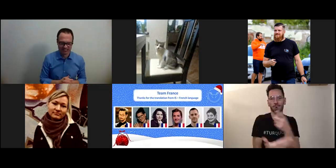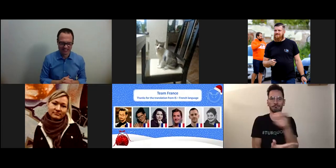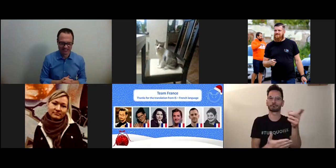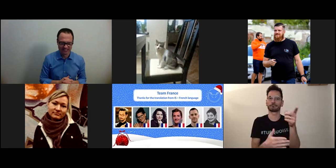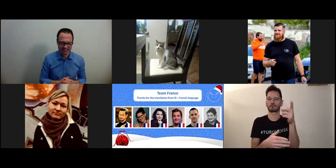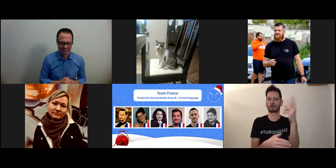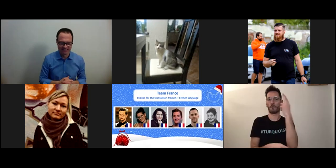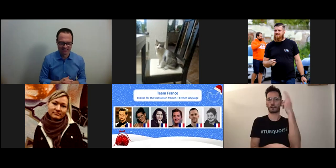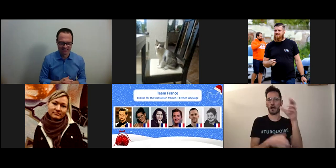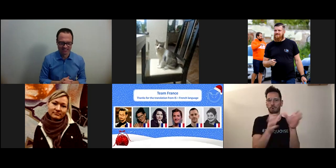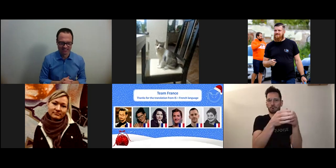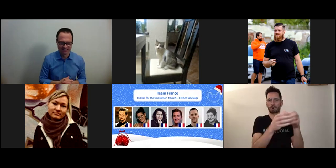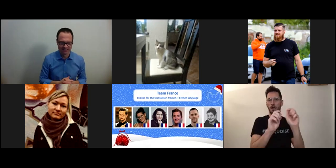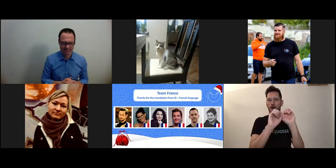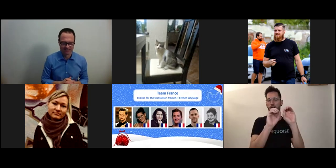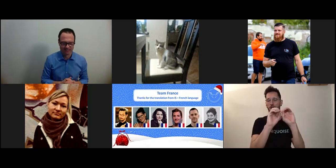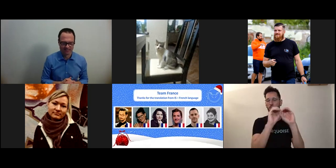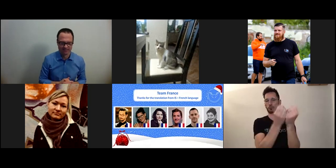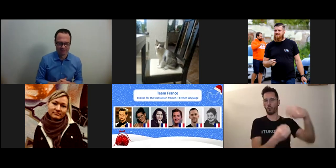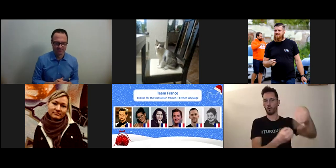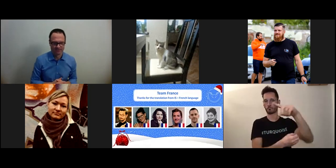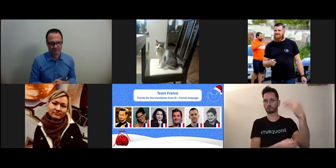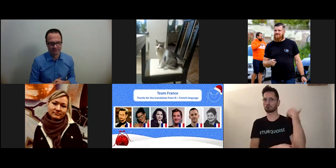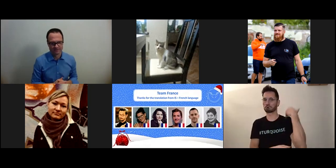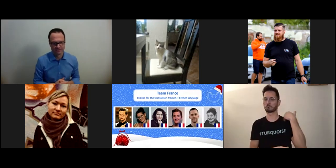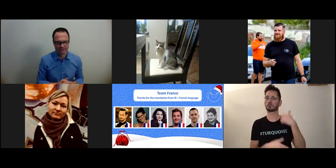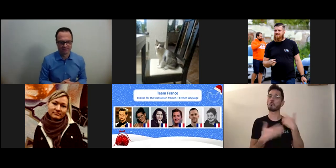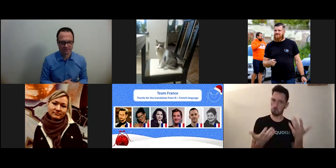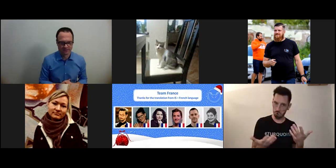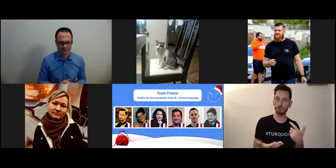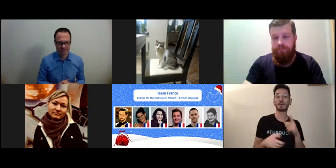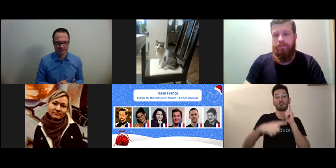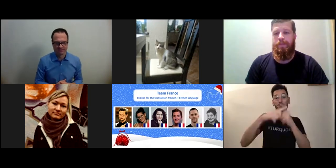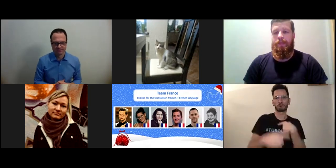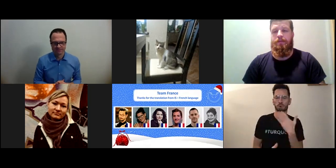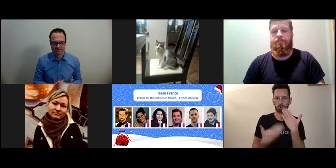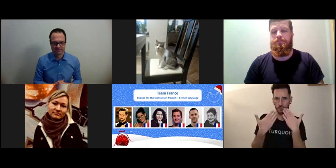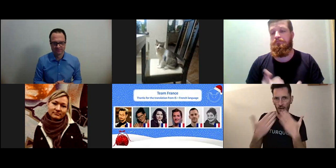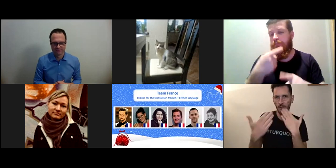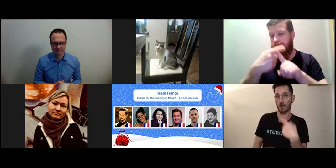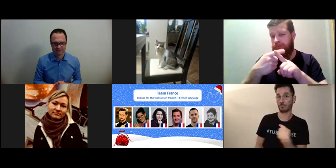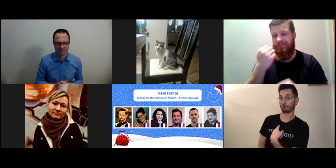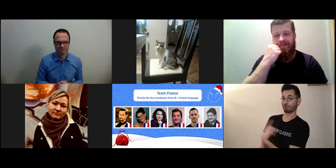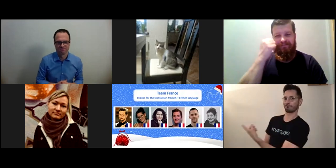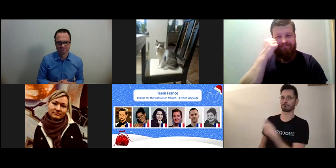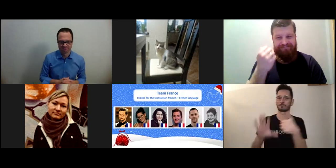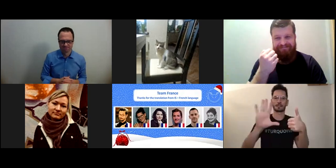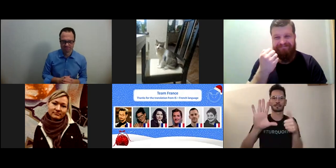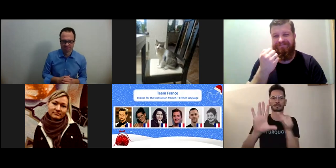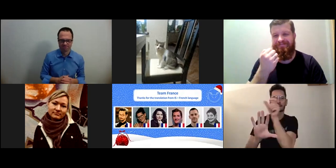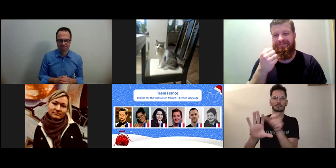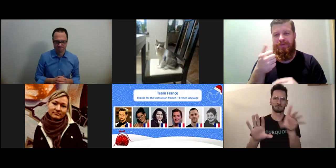First of all, I want to thank the Slovenian Cultural Association for approaching me.